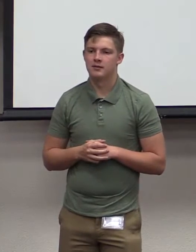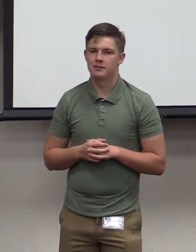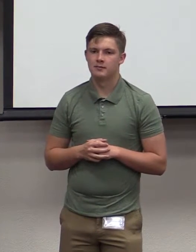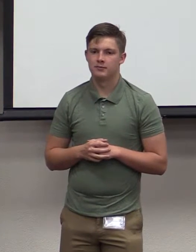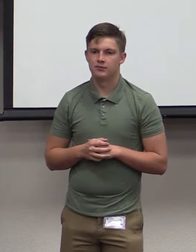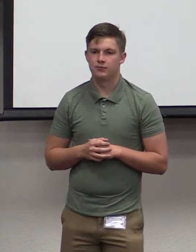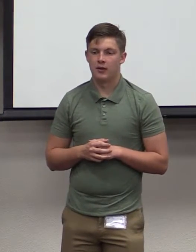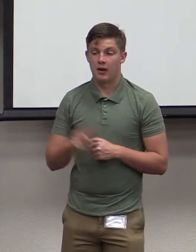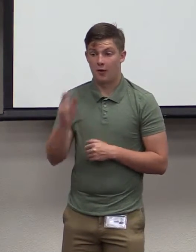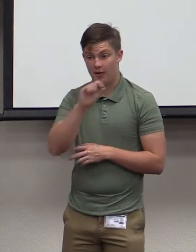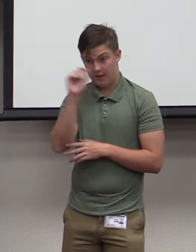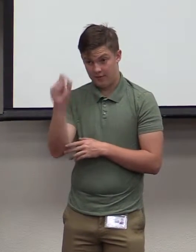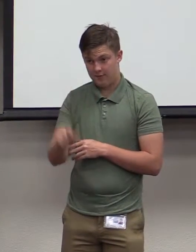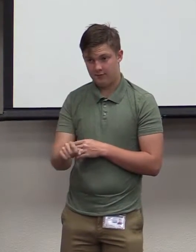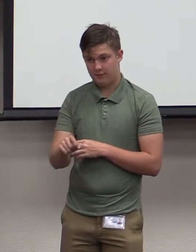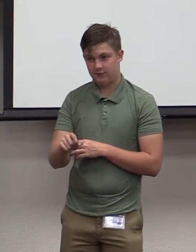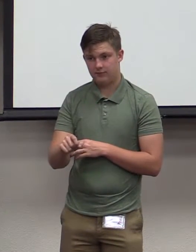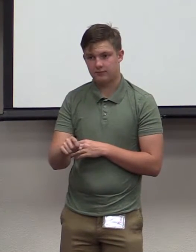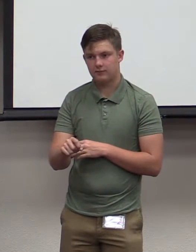So therefore,